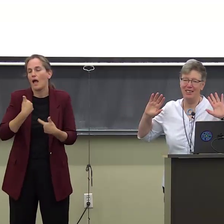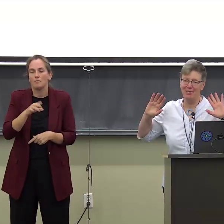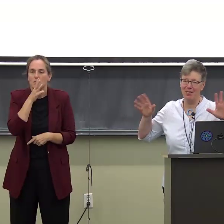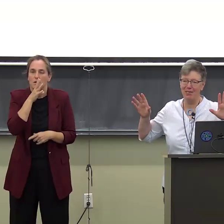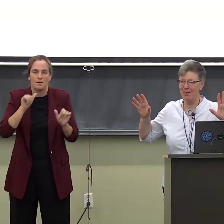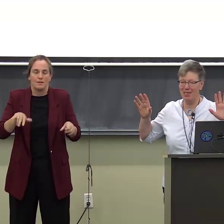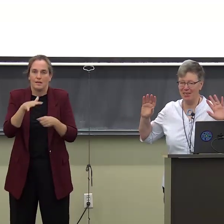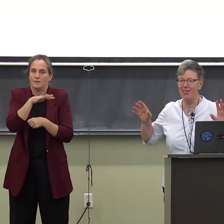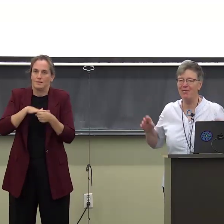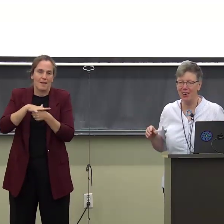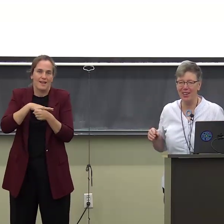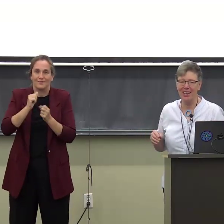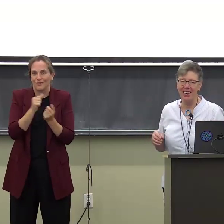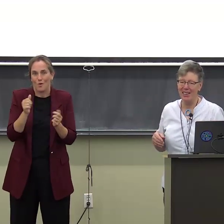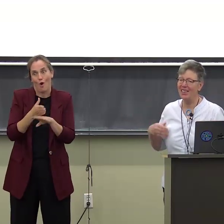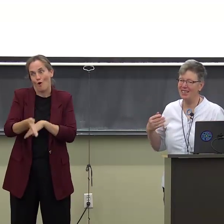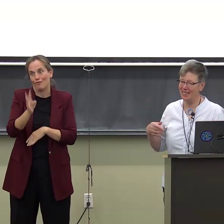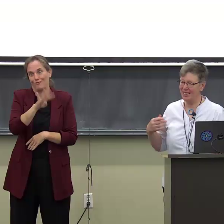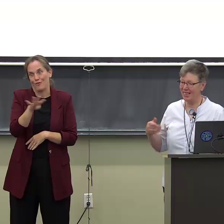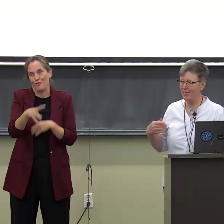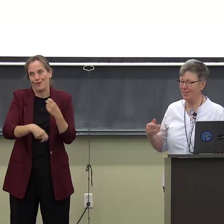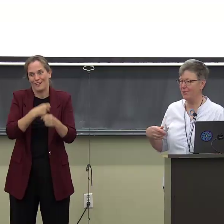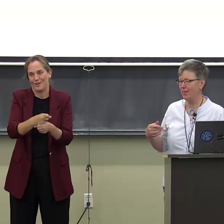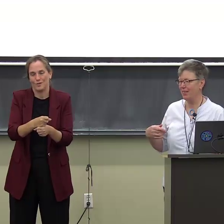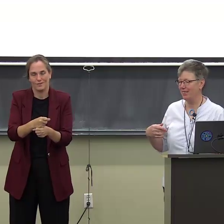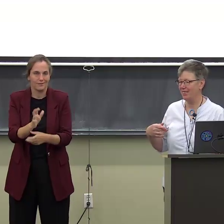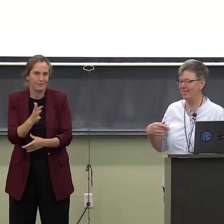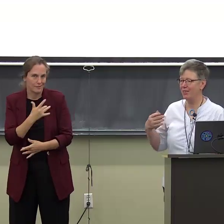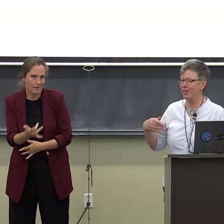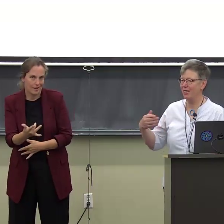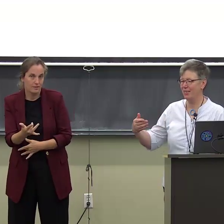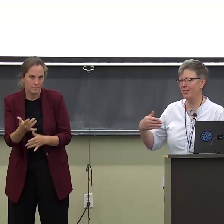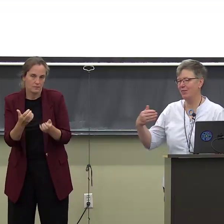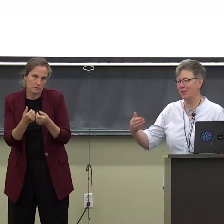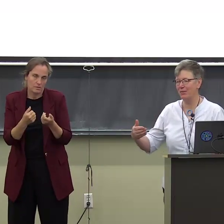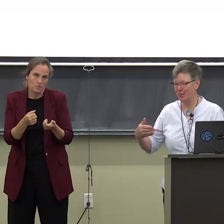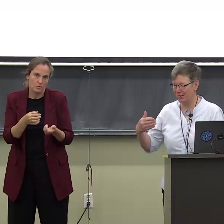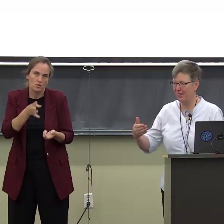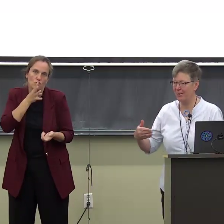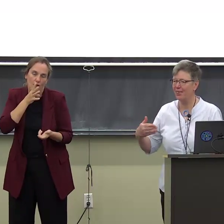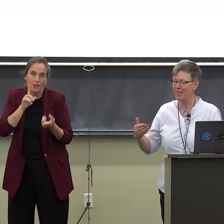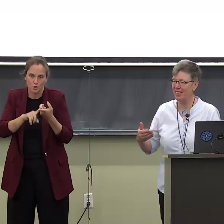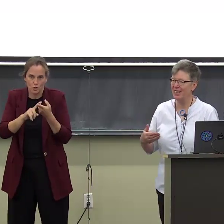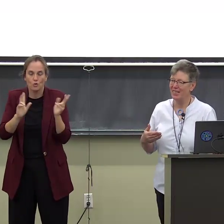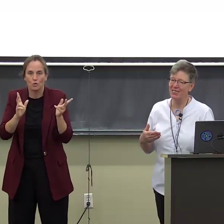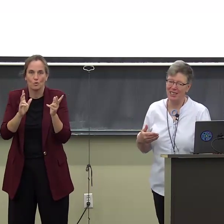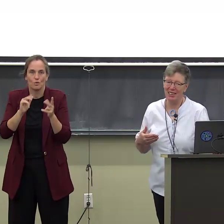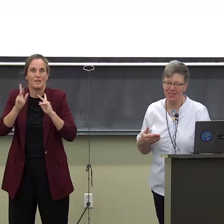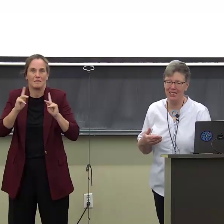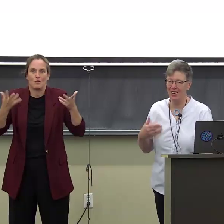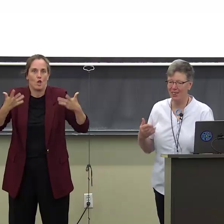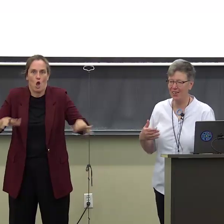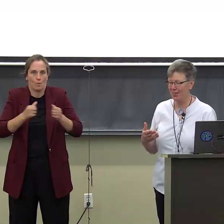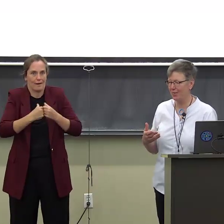for like 44 years or more, and it tends to be we're talking to the converted, right? We're already,